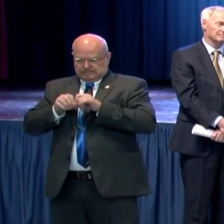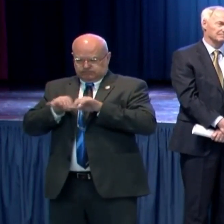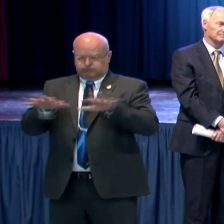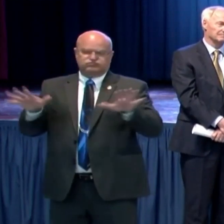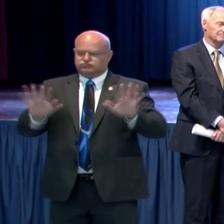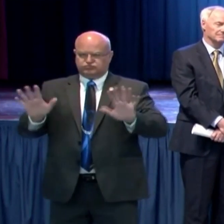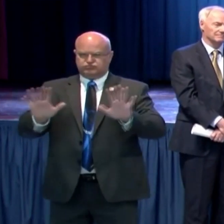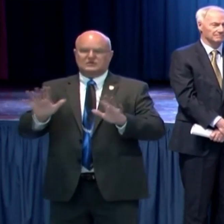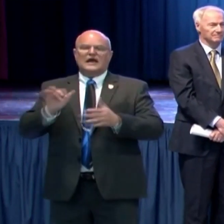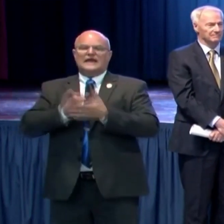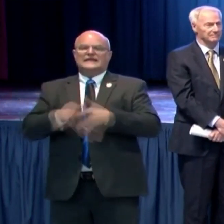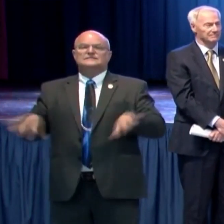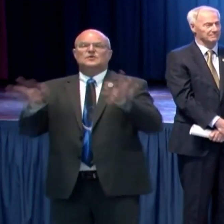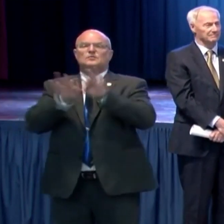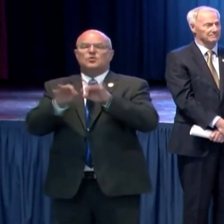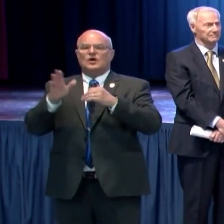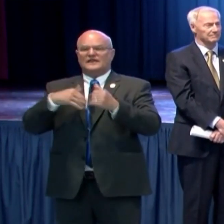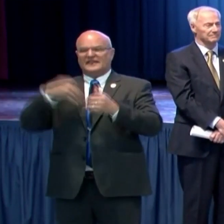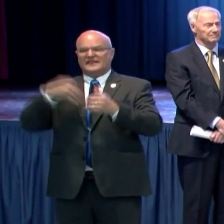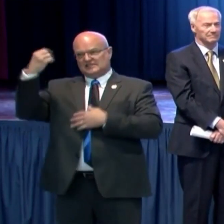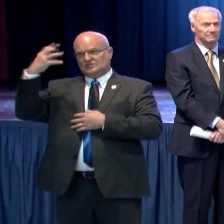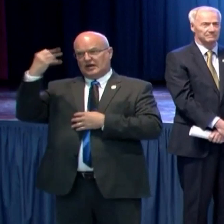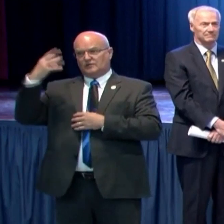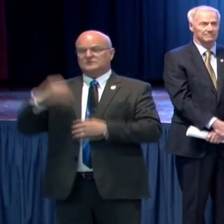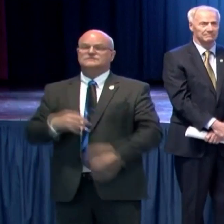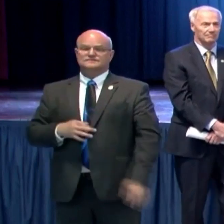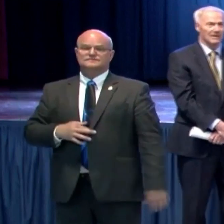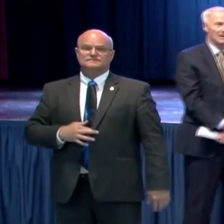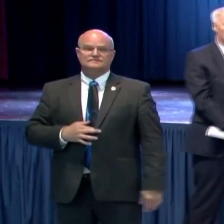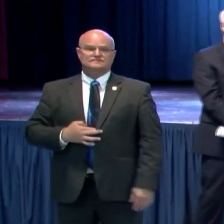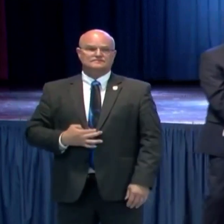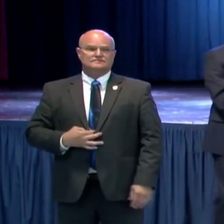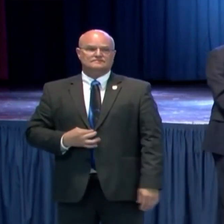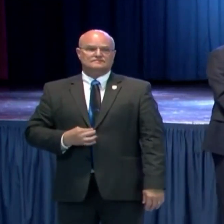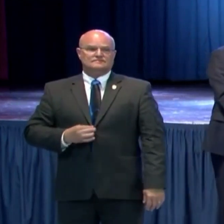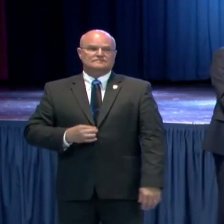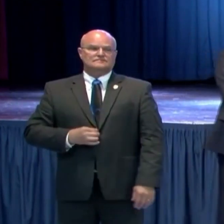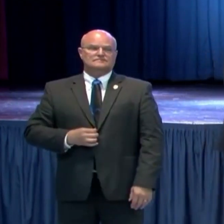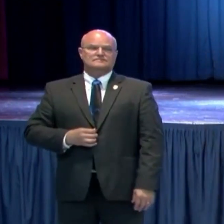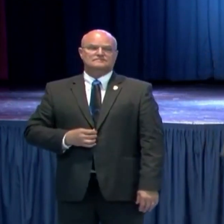infection. And that's more important than things like showers.